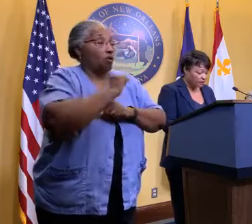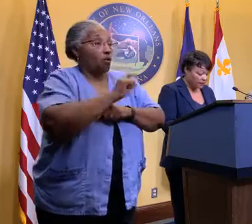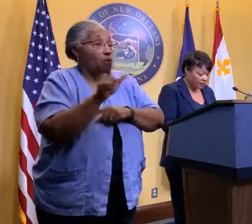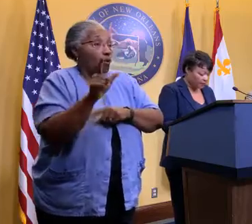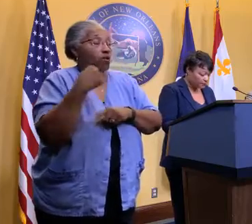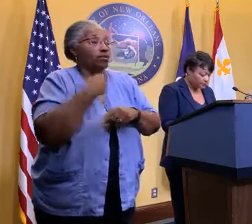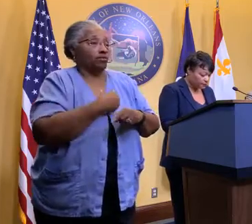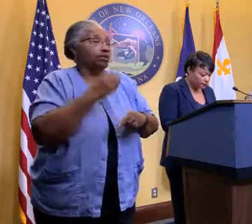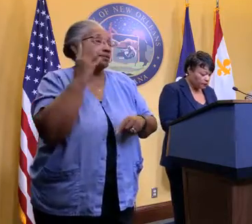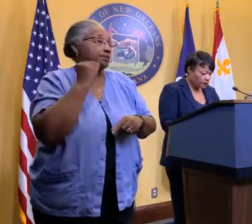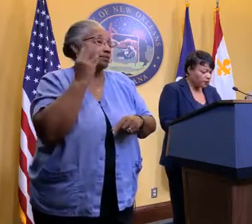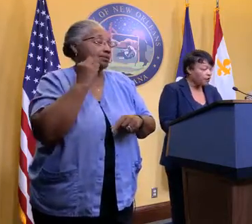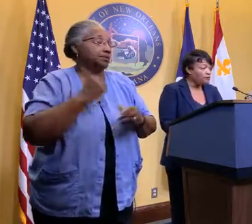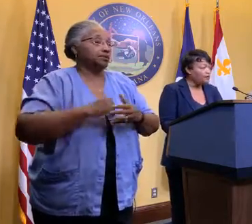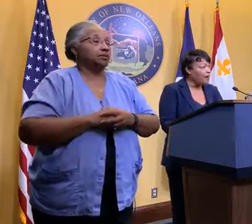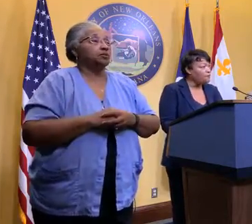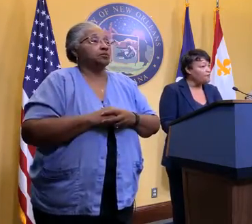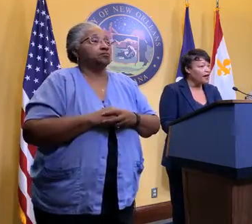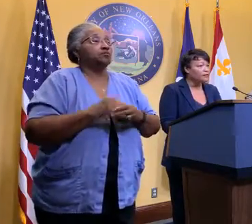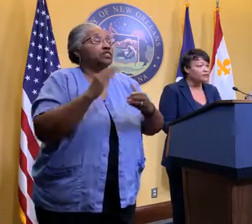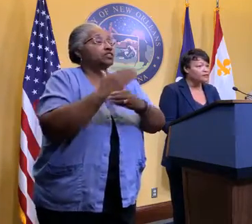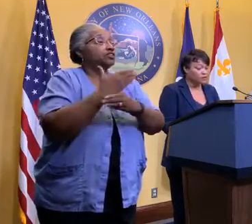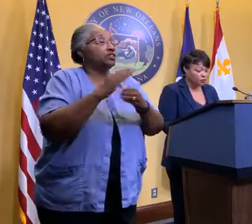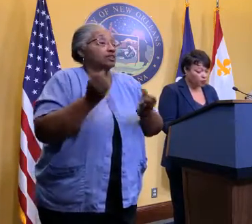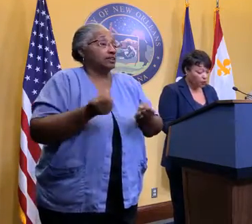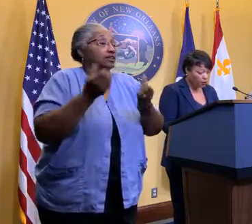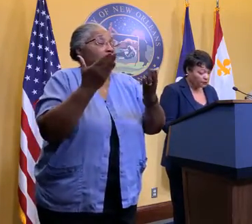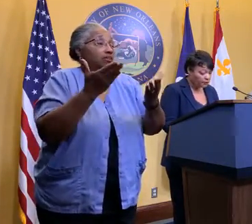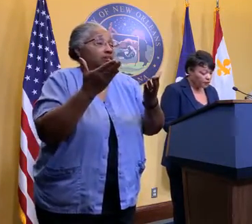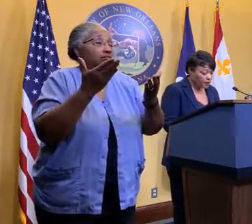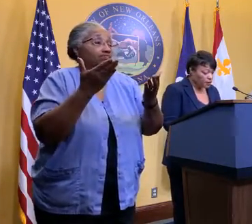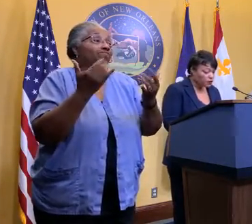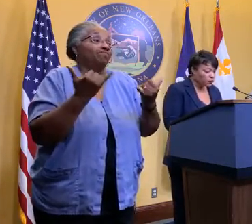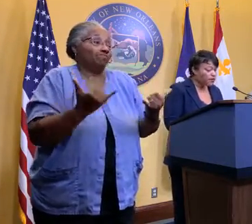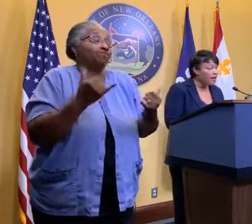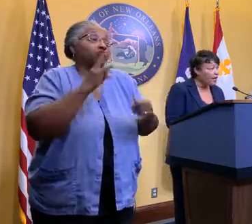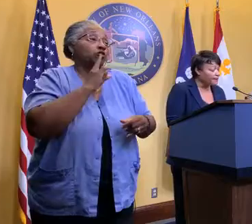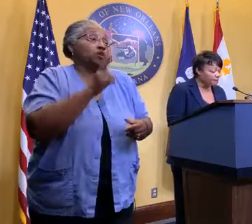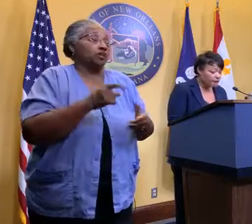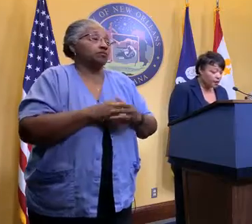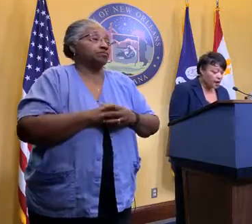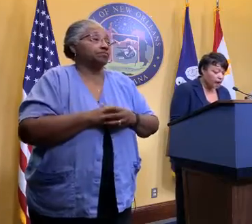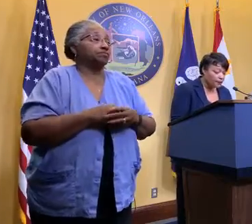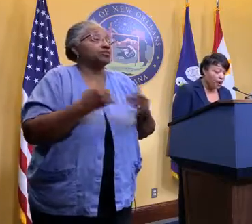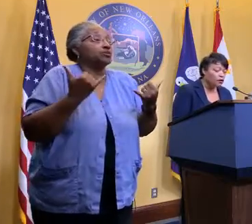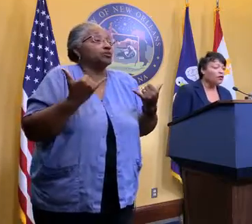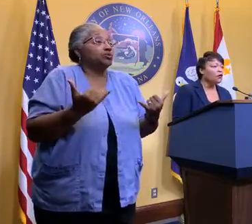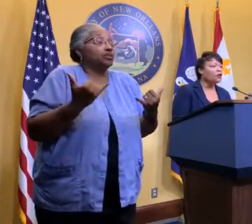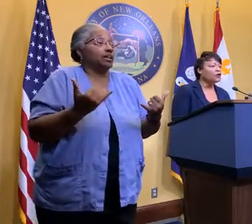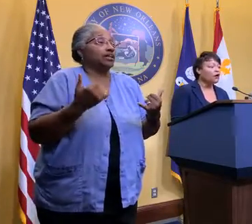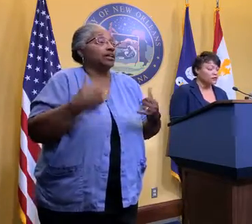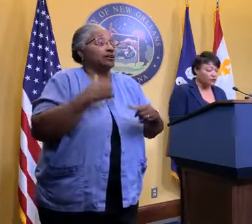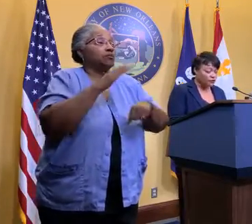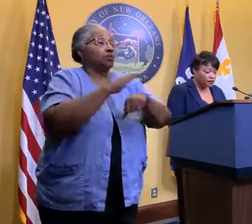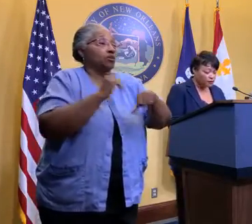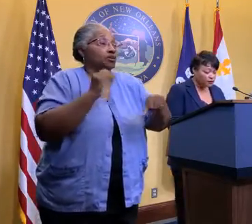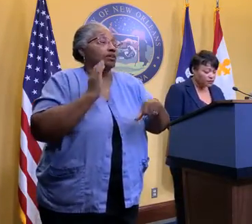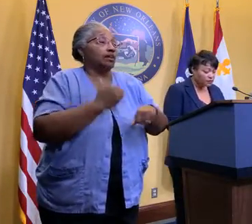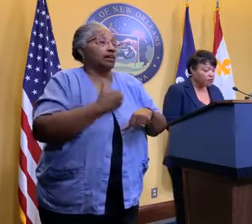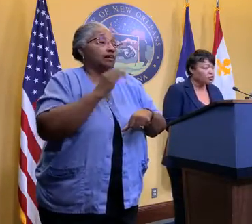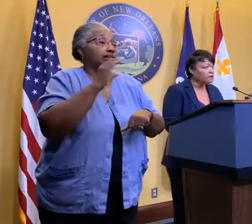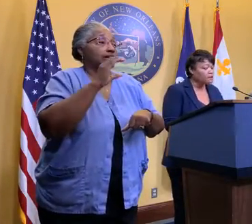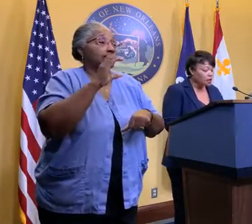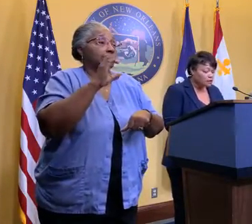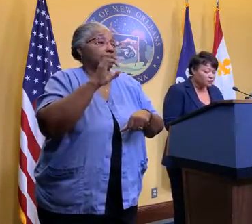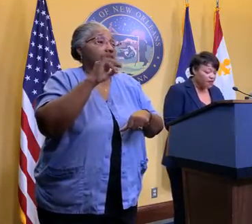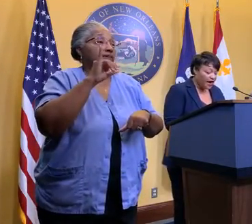find ourselves in. Shared sacrifice, it's a real one. So today, I'm calling on our Civil